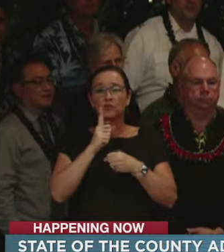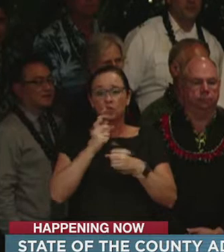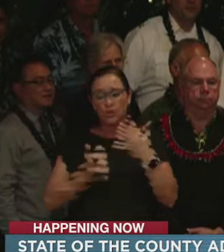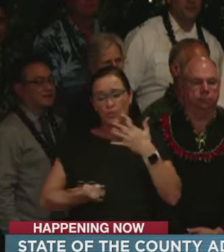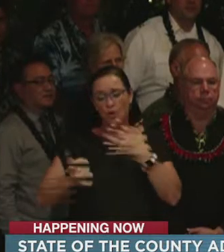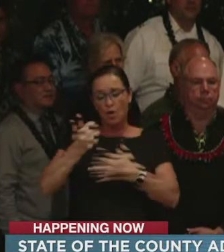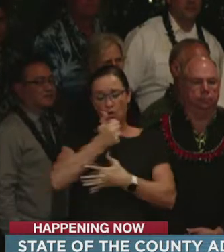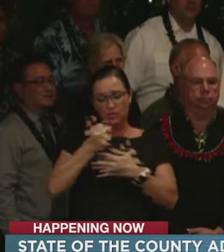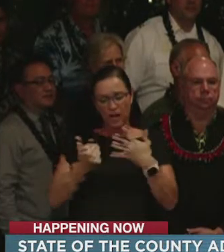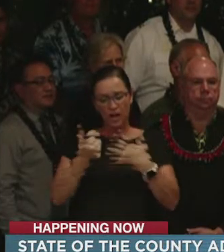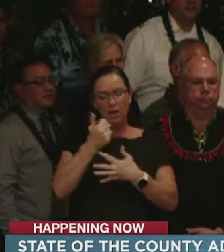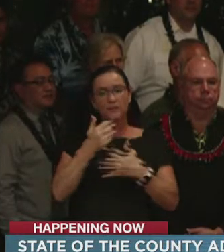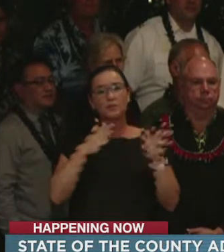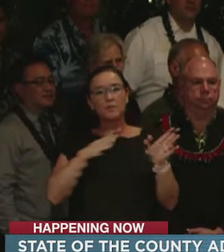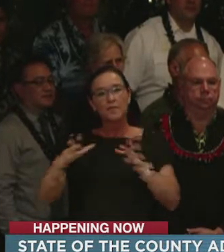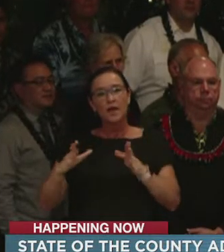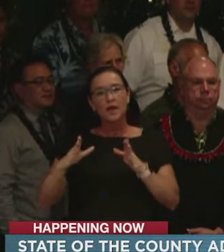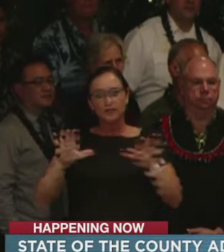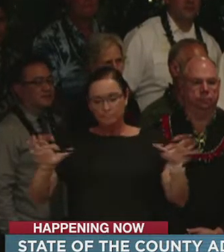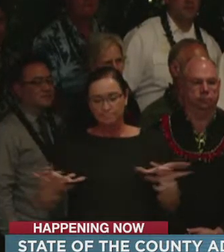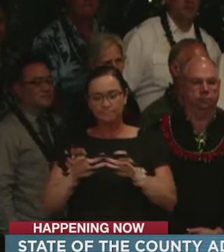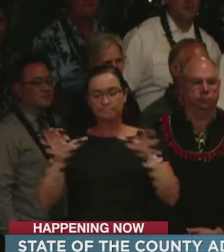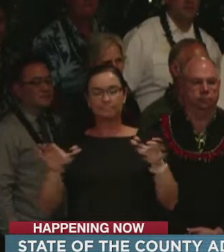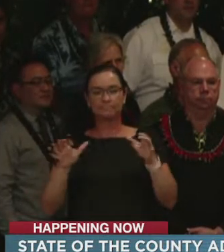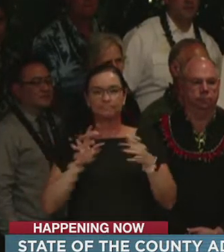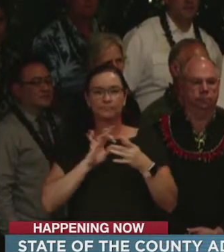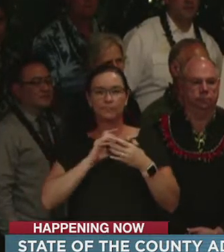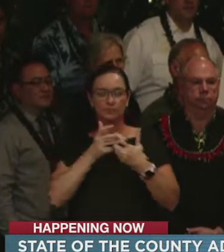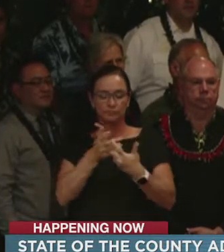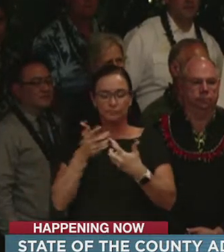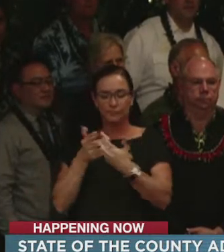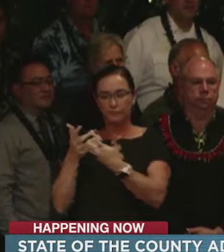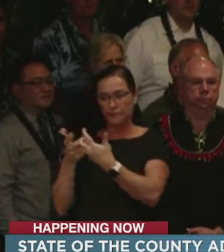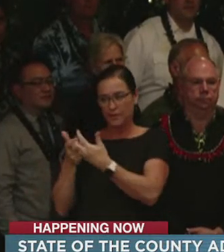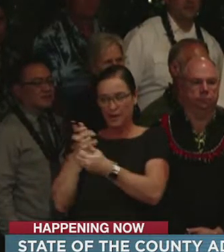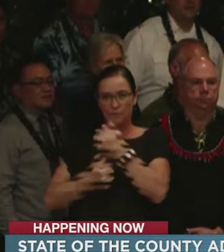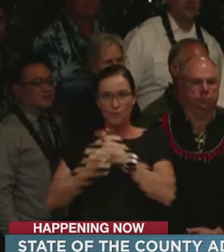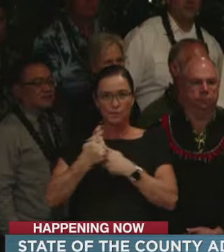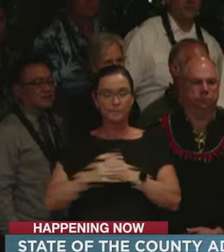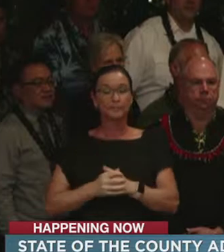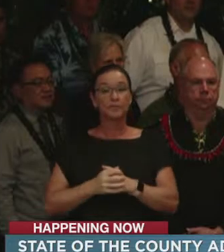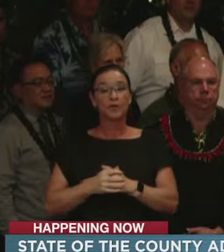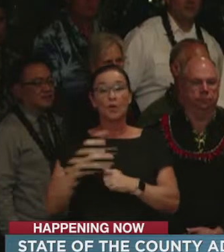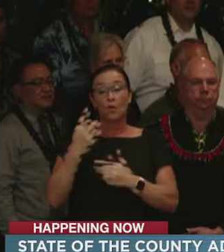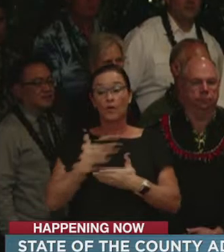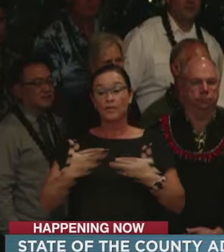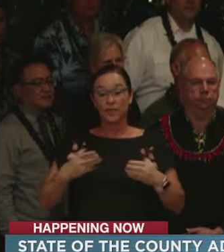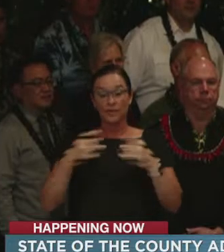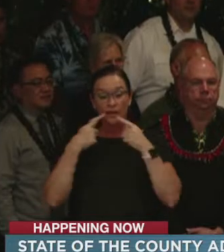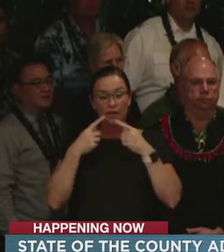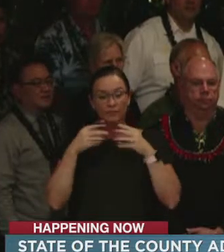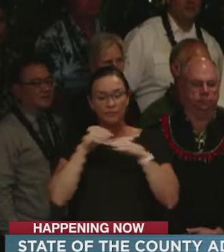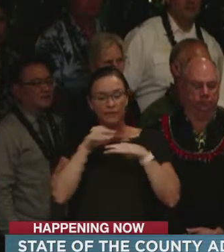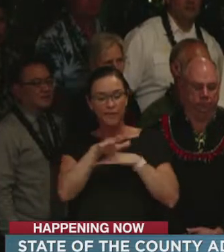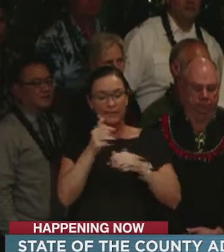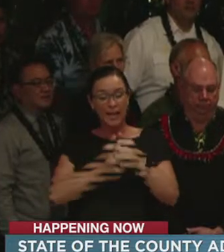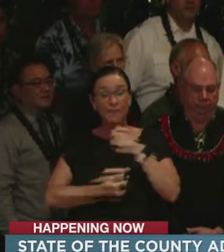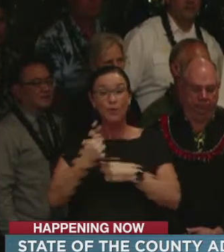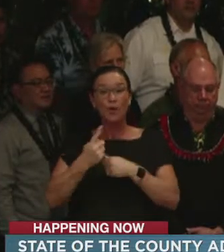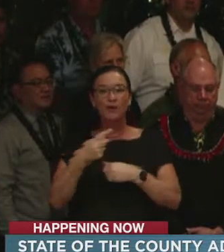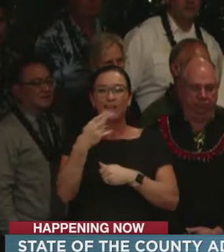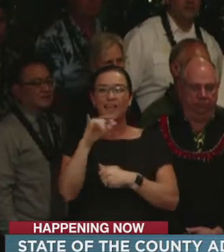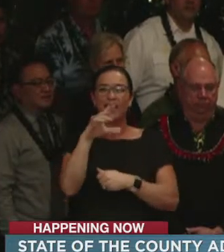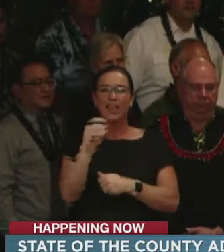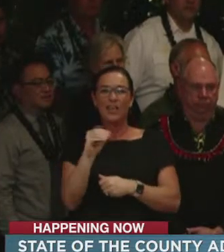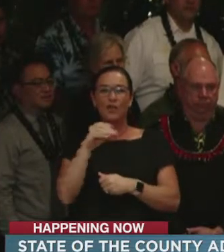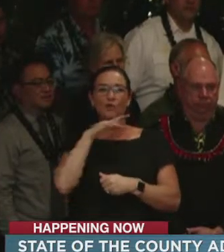planned, and executed accordingly. One of the projects that would affect all of us was the Hilo wastewater treatment